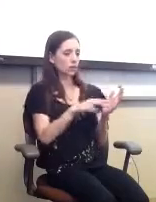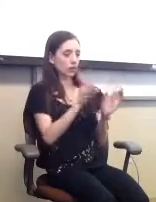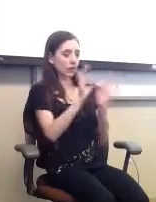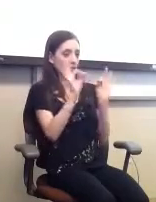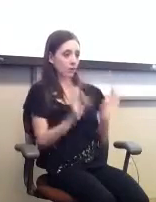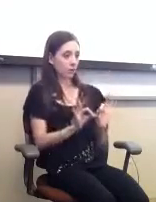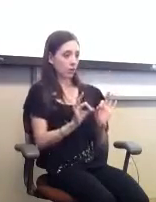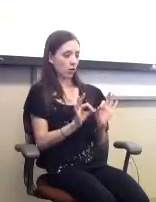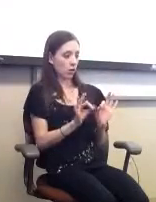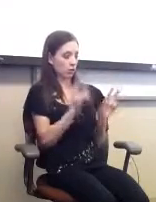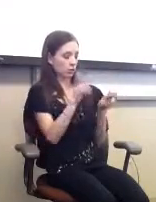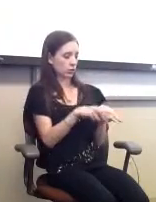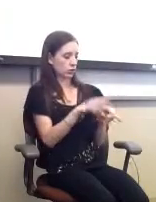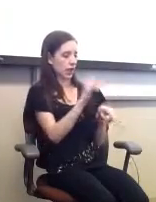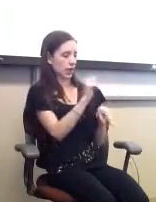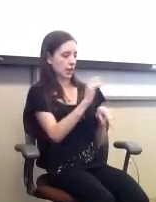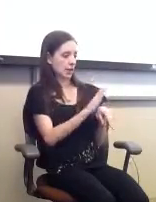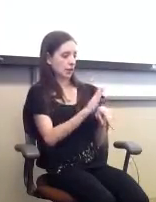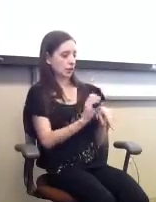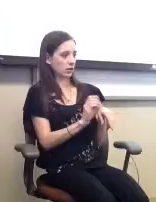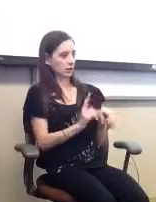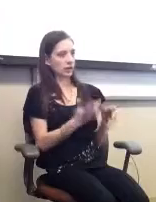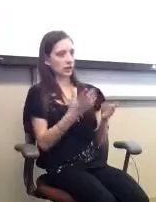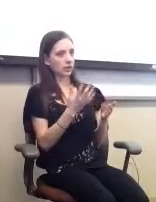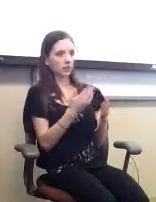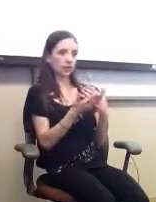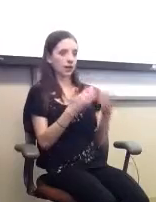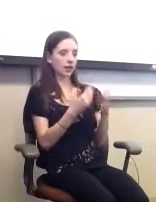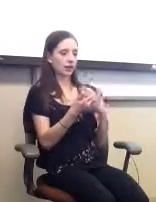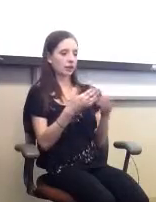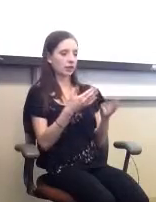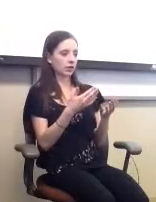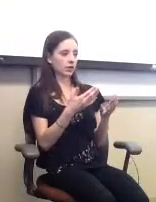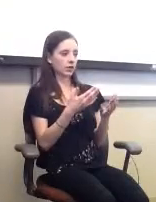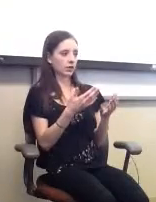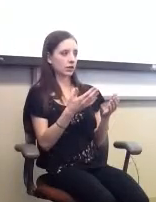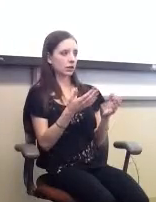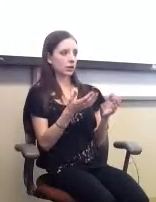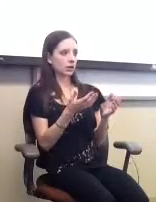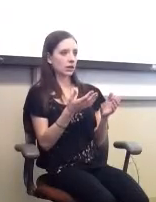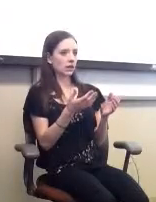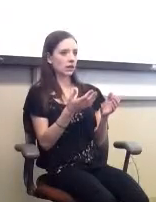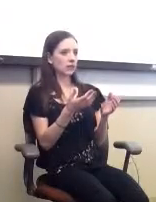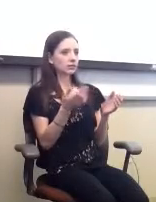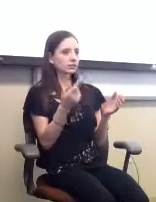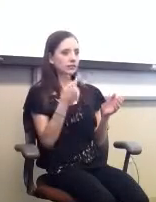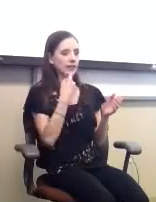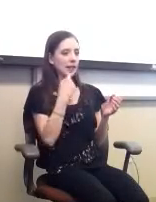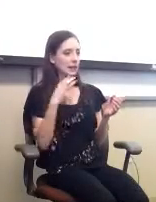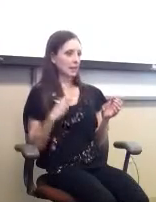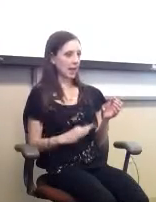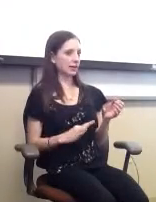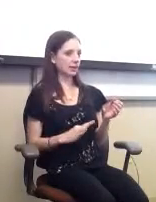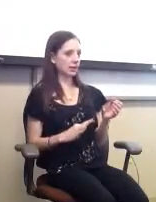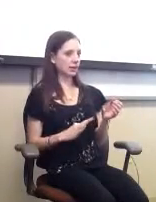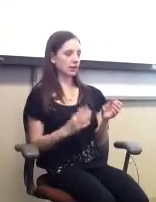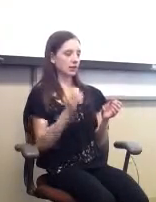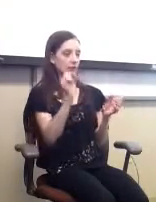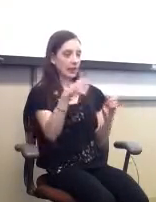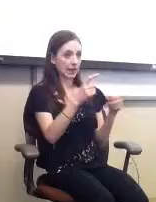for in our R11s. Is did we secure comparable benefits? Because I know we're doing it, and I know that they're mm-hmm. that